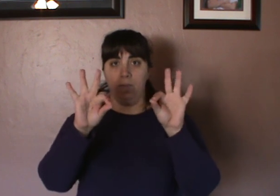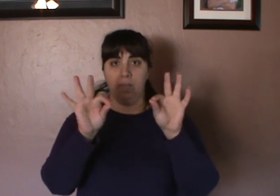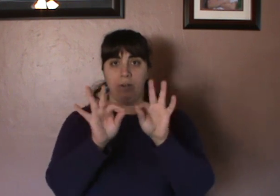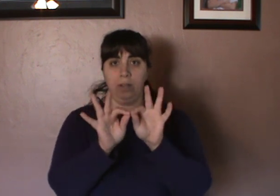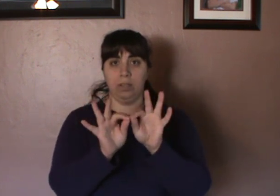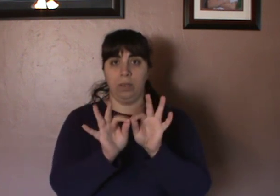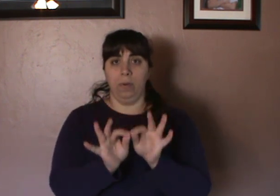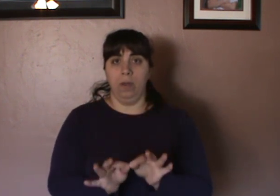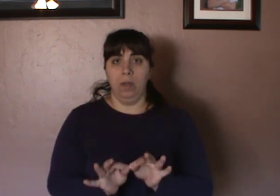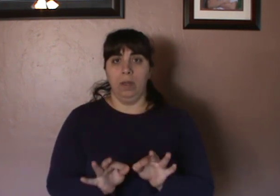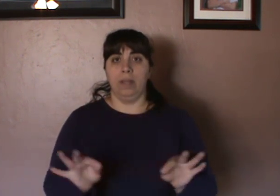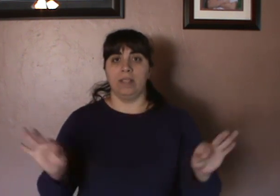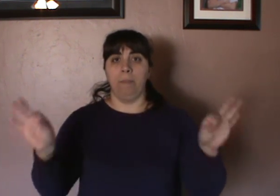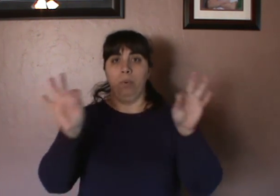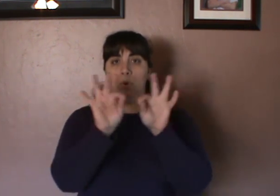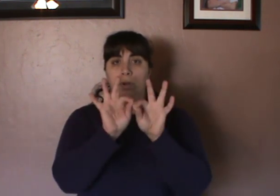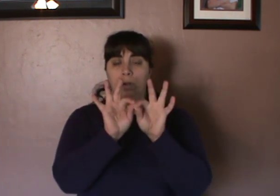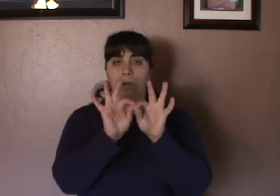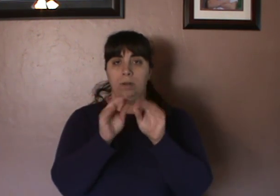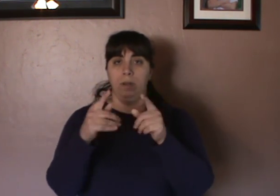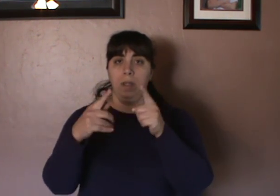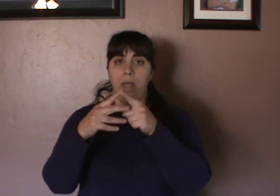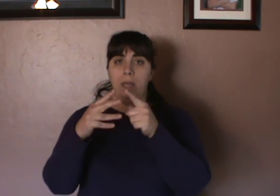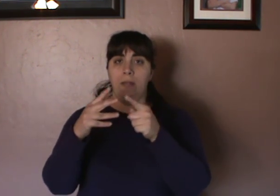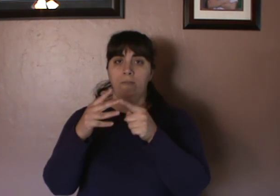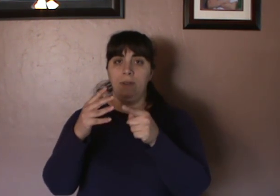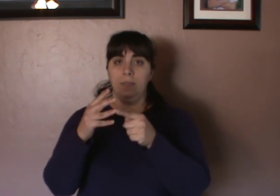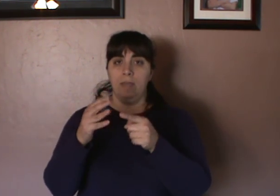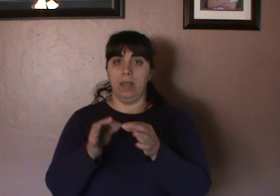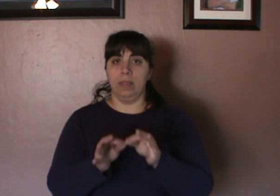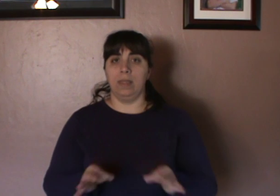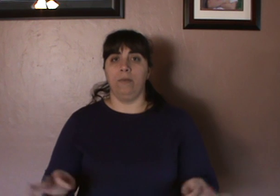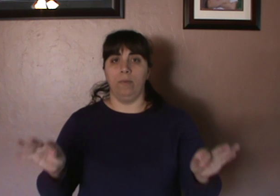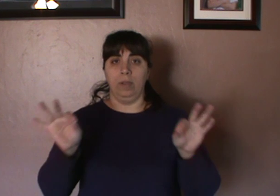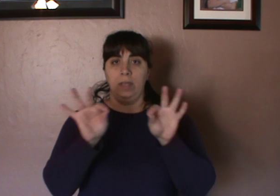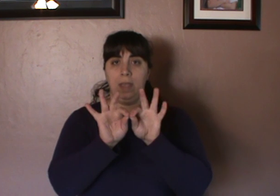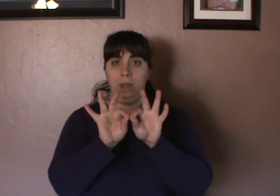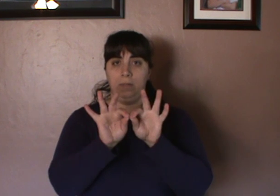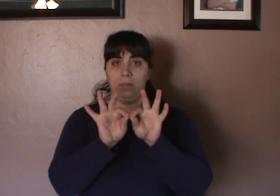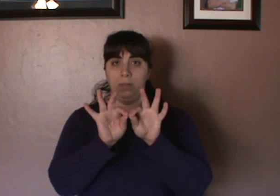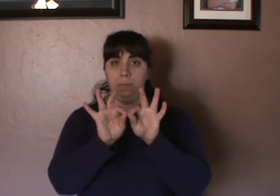rest are out, so it's important. Everything that really counts.